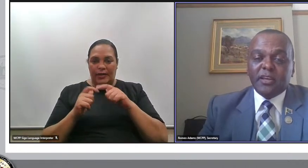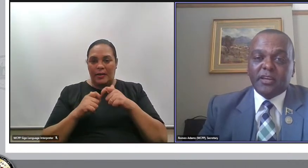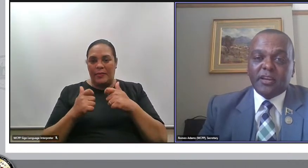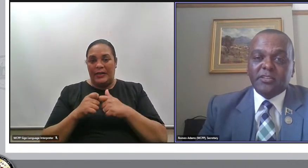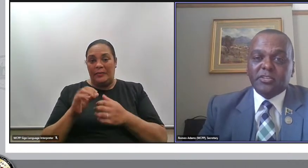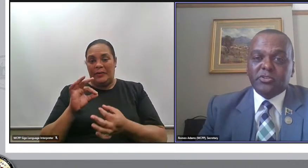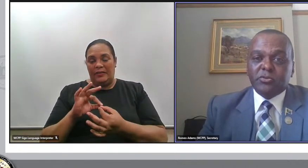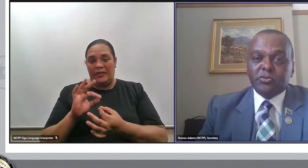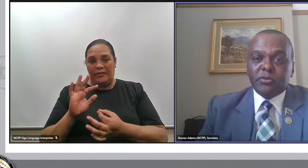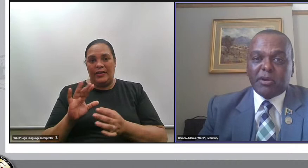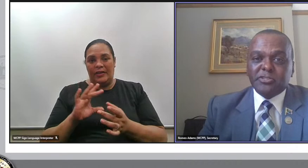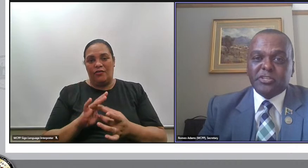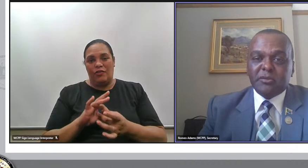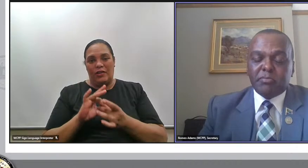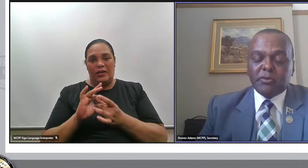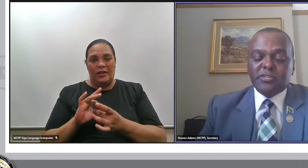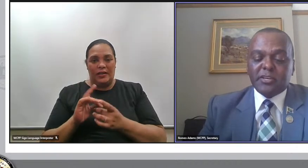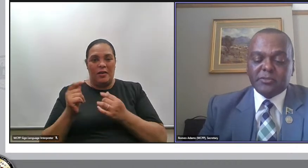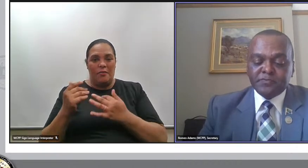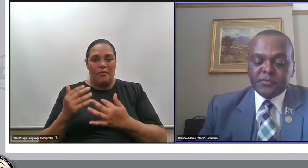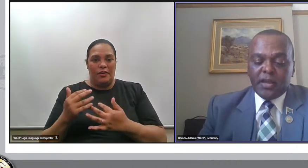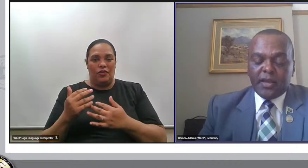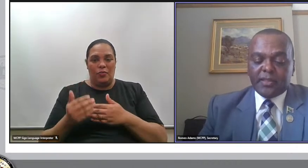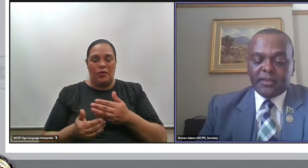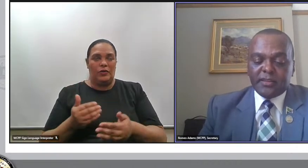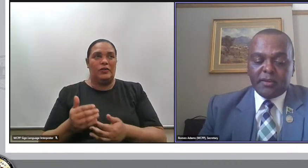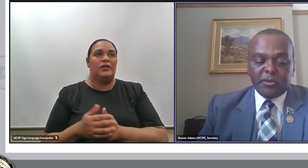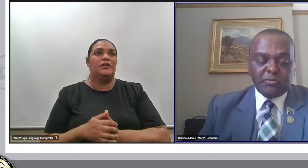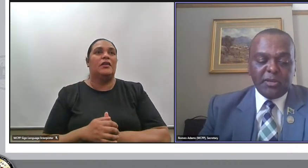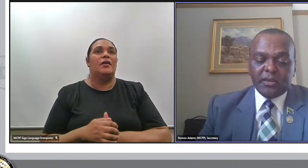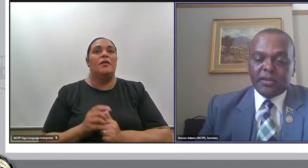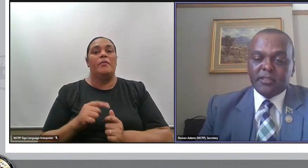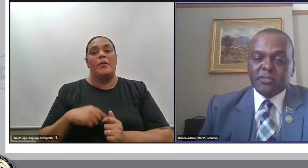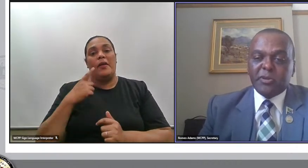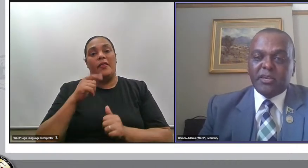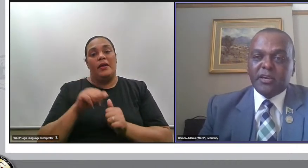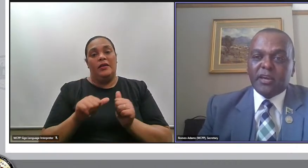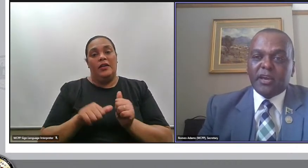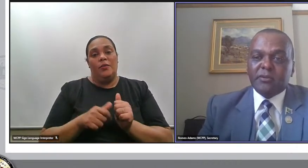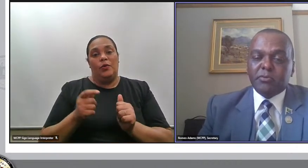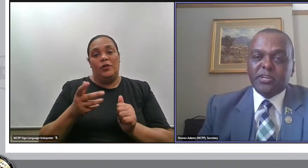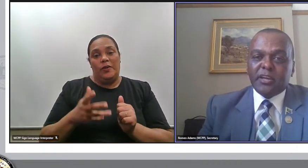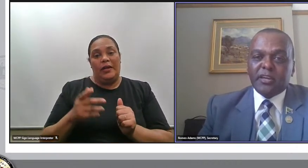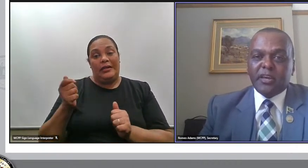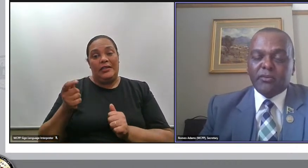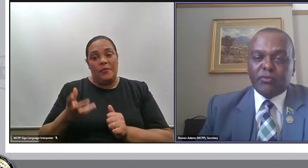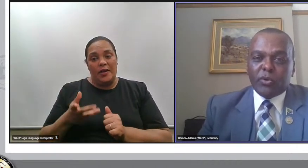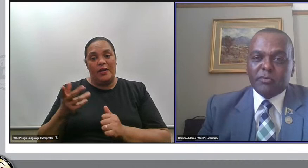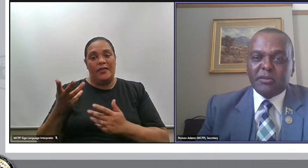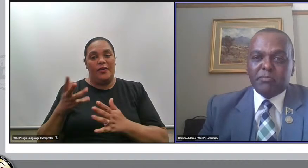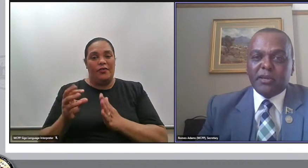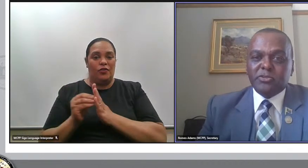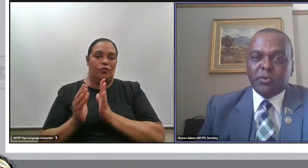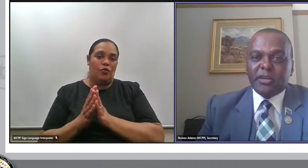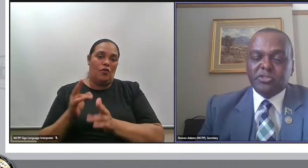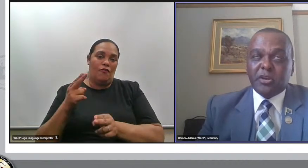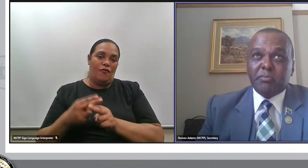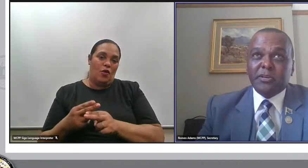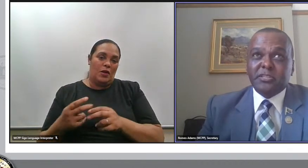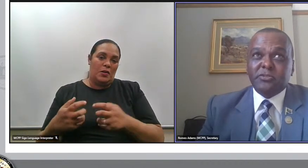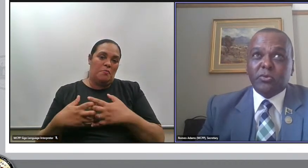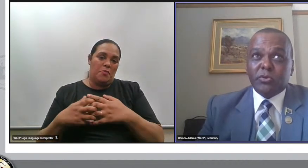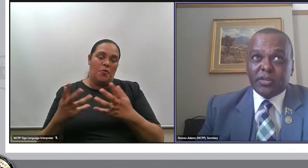specifically related to the budgeting process. I think the Deputy Speaker and the Speaker had put a forum in place